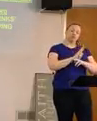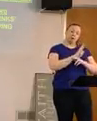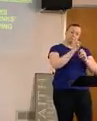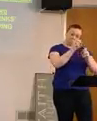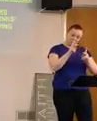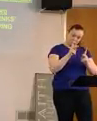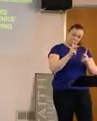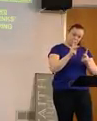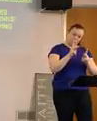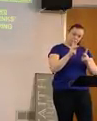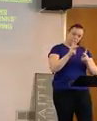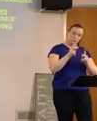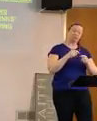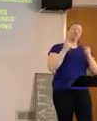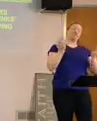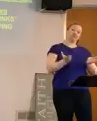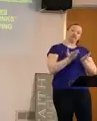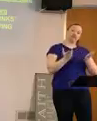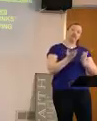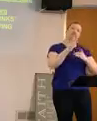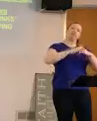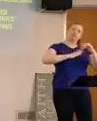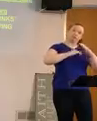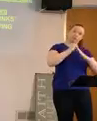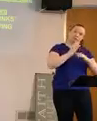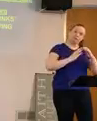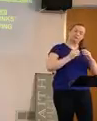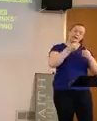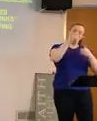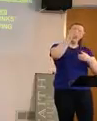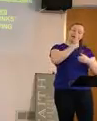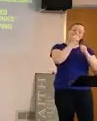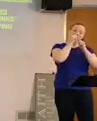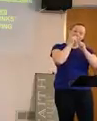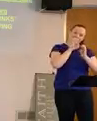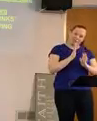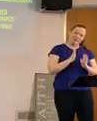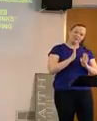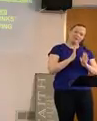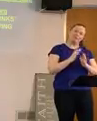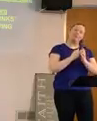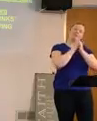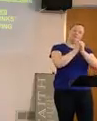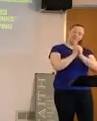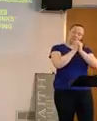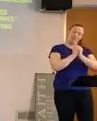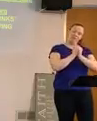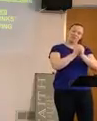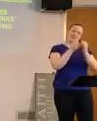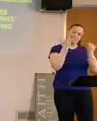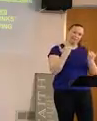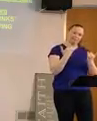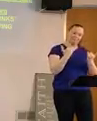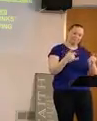opportunity to just be encouraged and comforted. And God bless you for worshiping today.